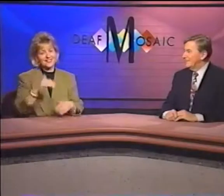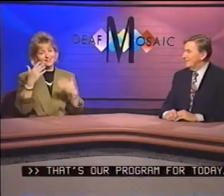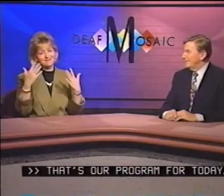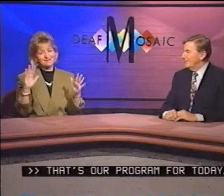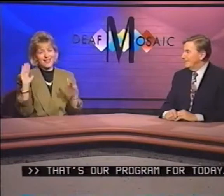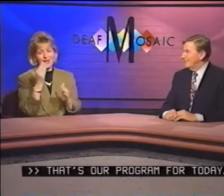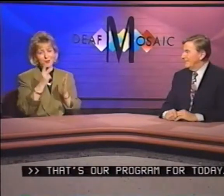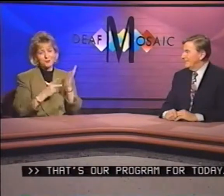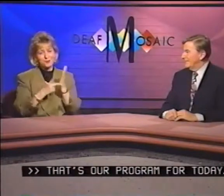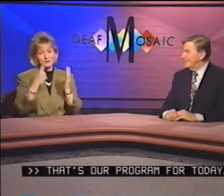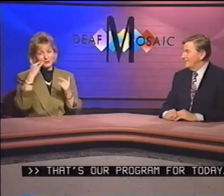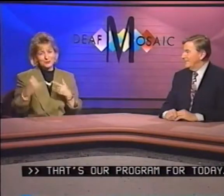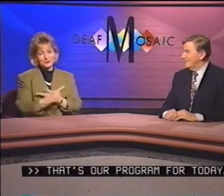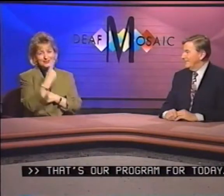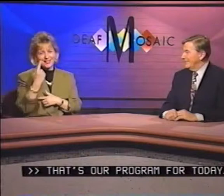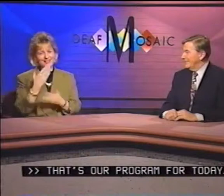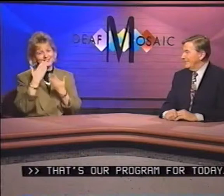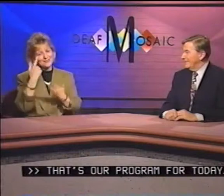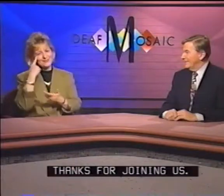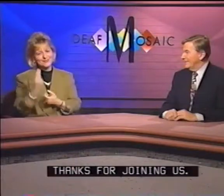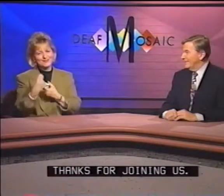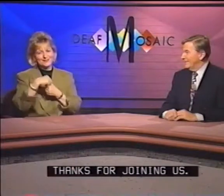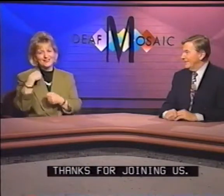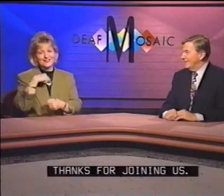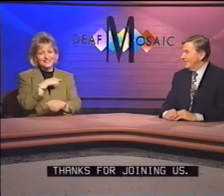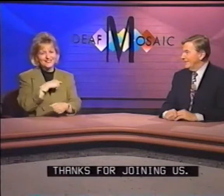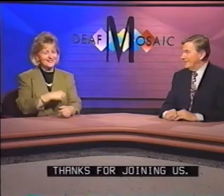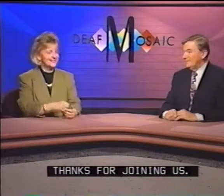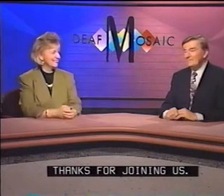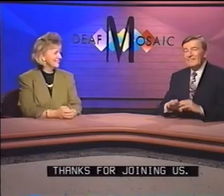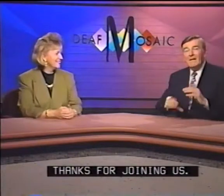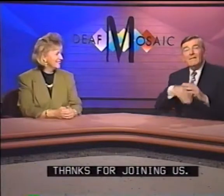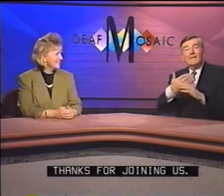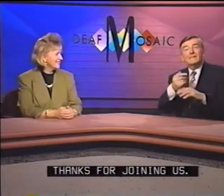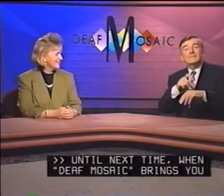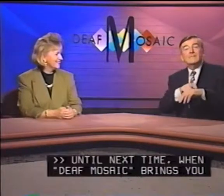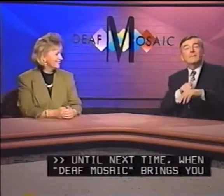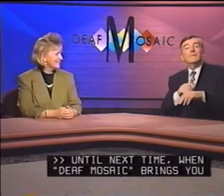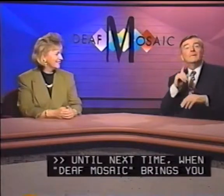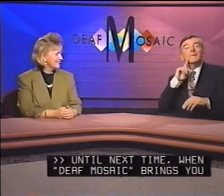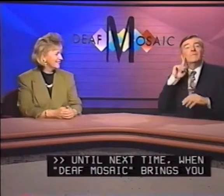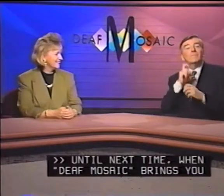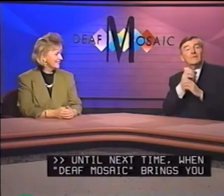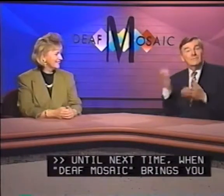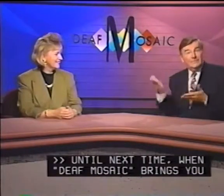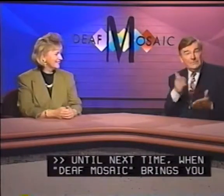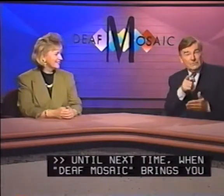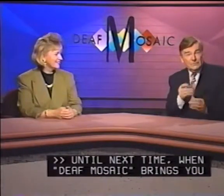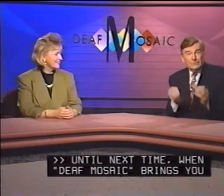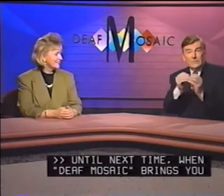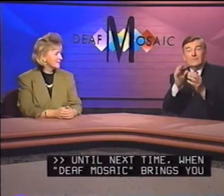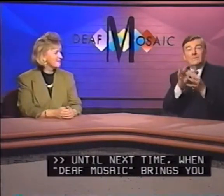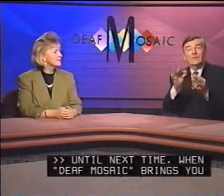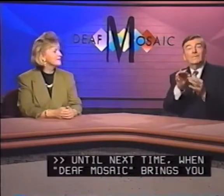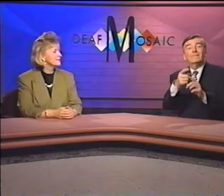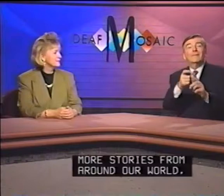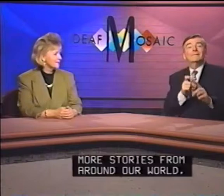That's our program for today. Thanks for joining us. Until next time, when Deaf Mosaic brings you more